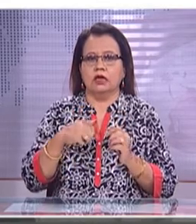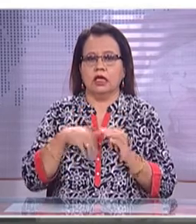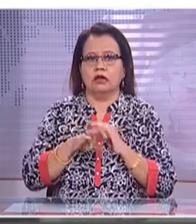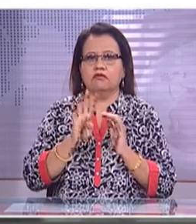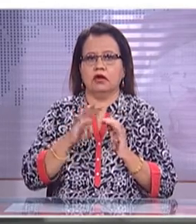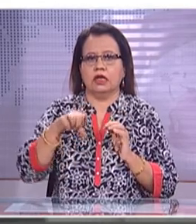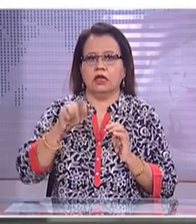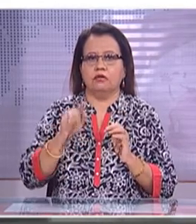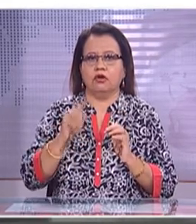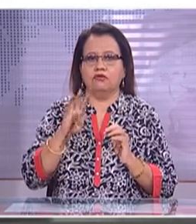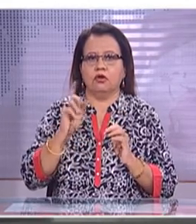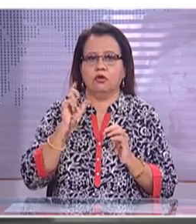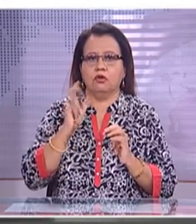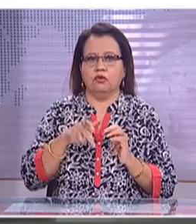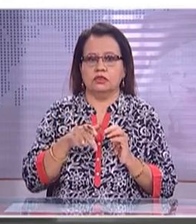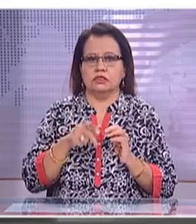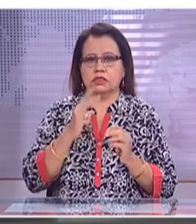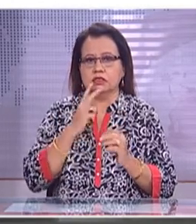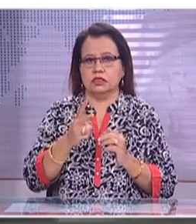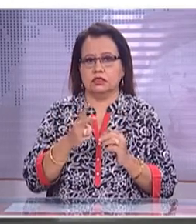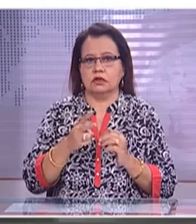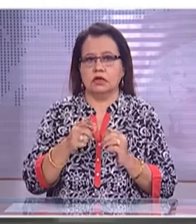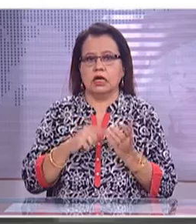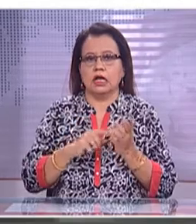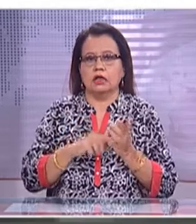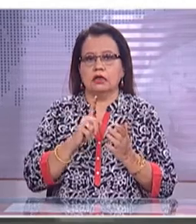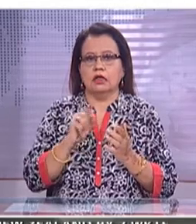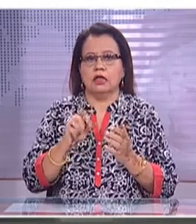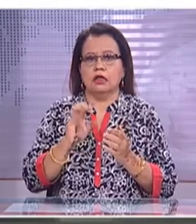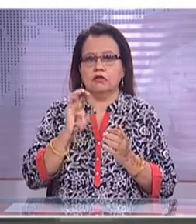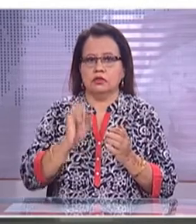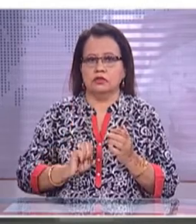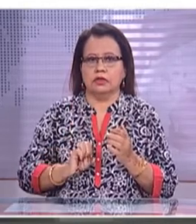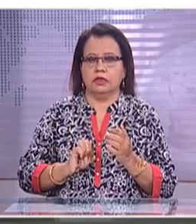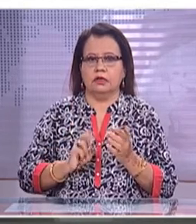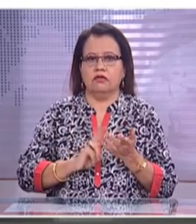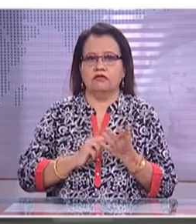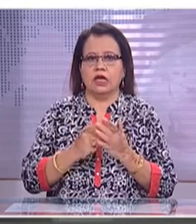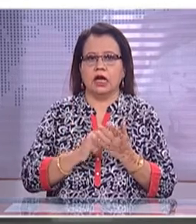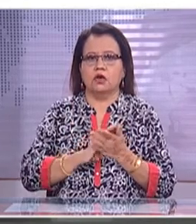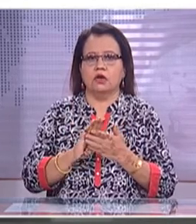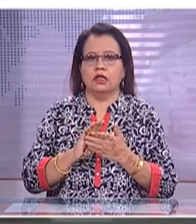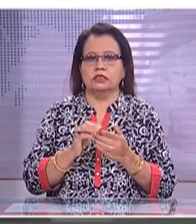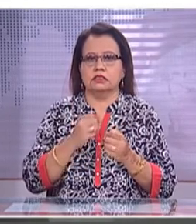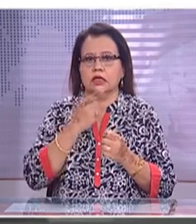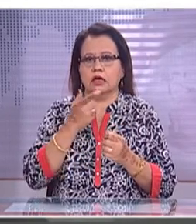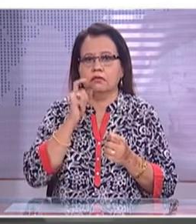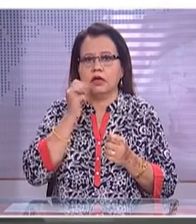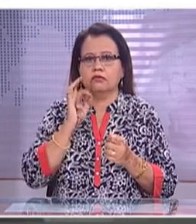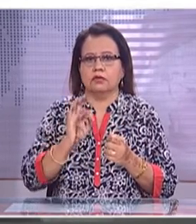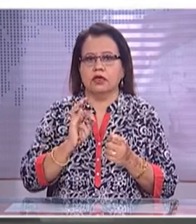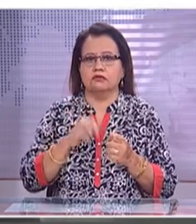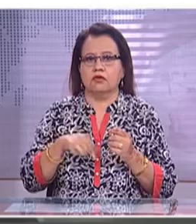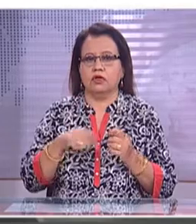in 49.4 overs and chased down the target with 10 balls to spare. Virat Kohli was declared man of the